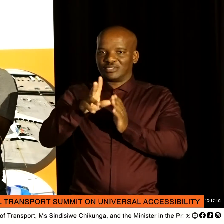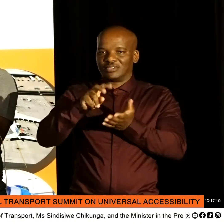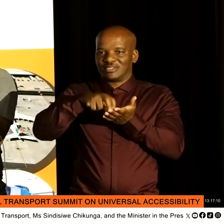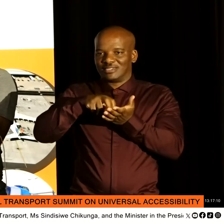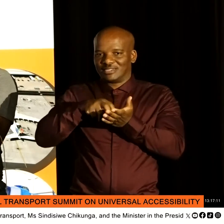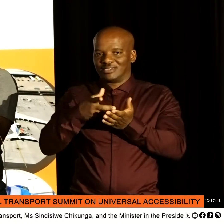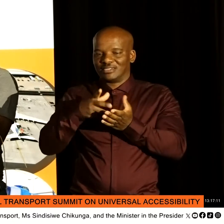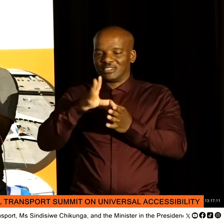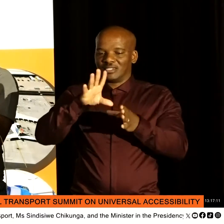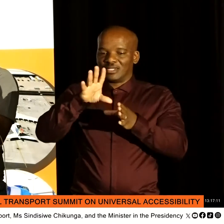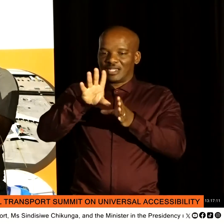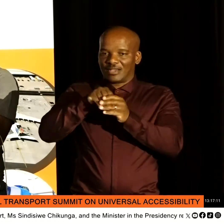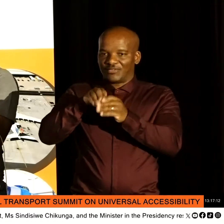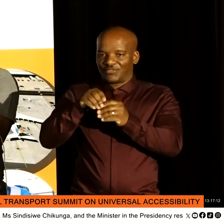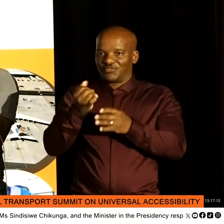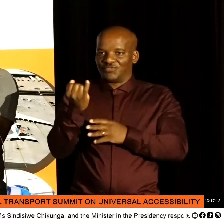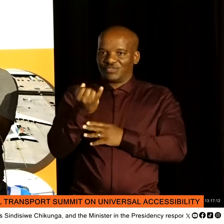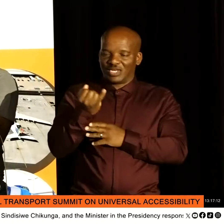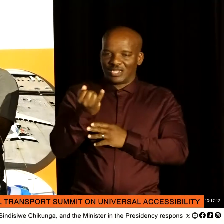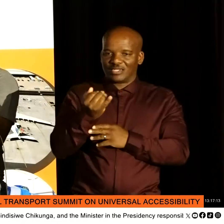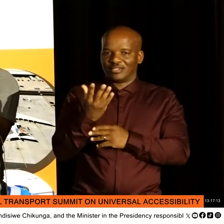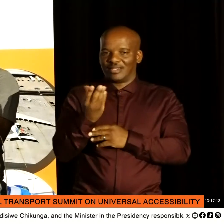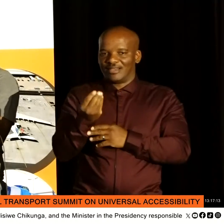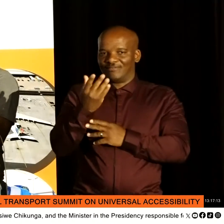hidden disabilities, such as those with,